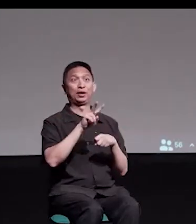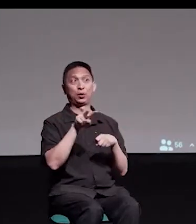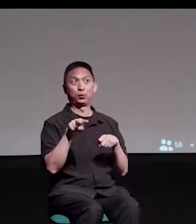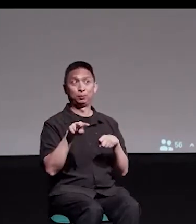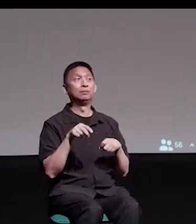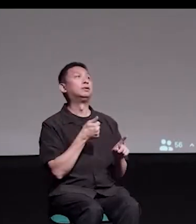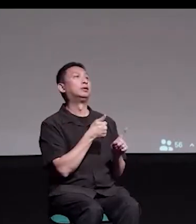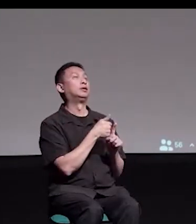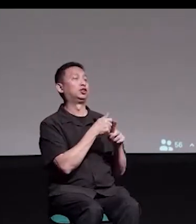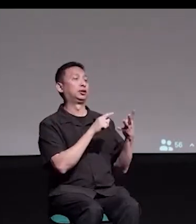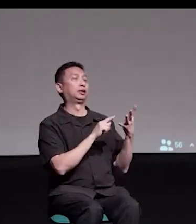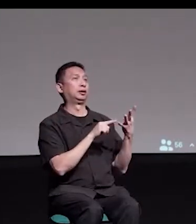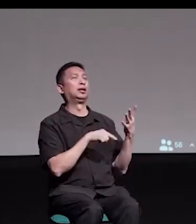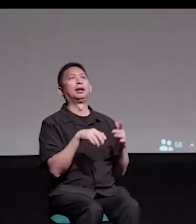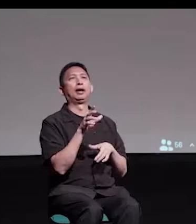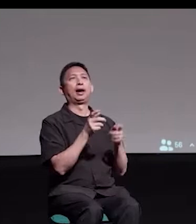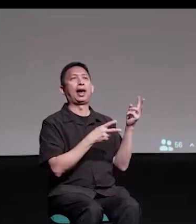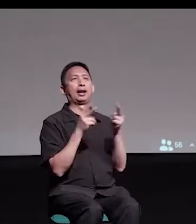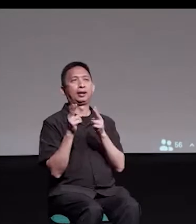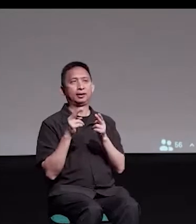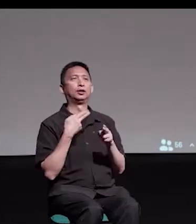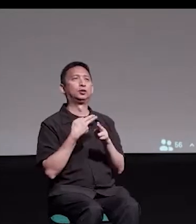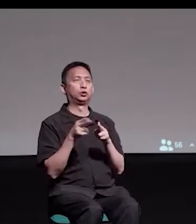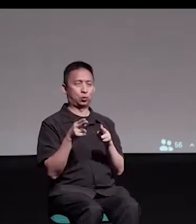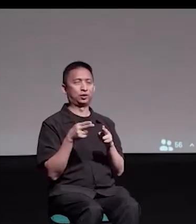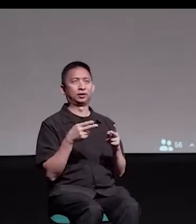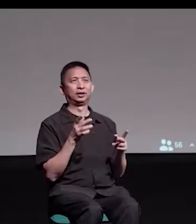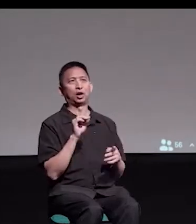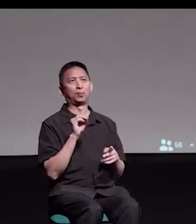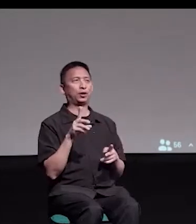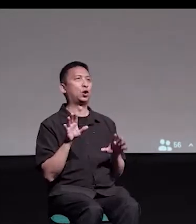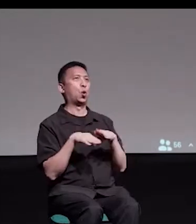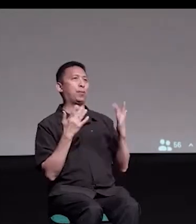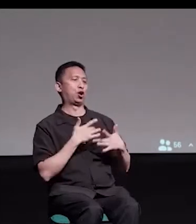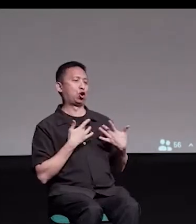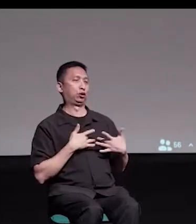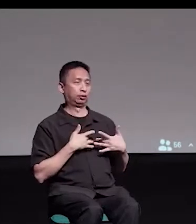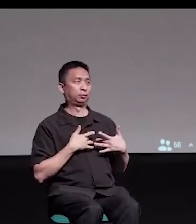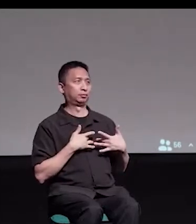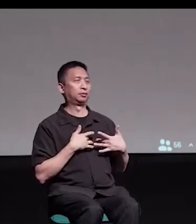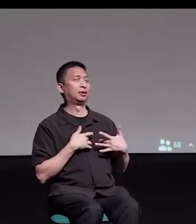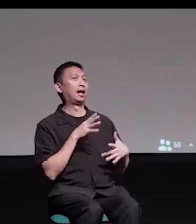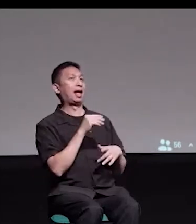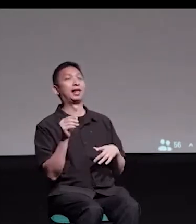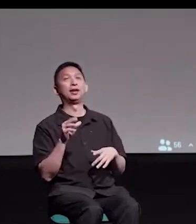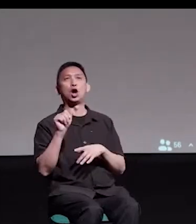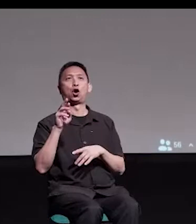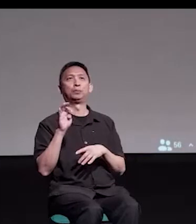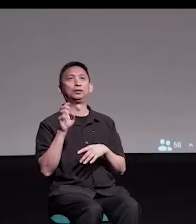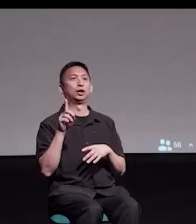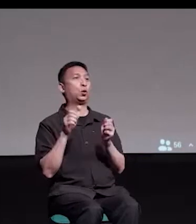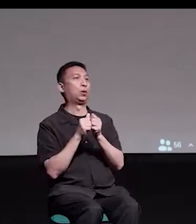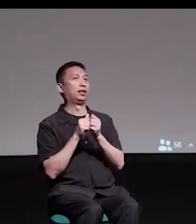edited the Academy Award nominated short documentary Open Heart and Emmy Award-winning film On Good Faith.